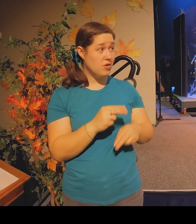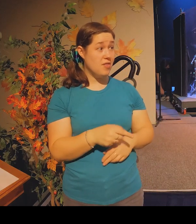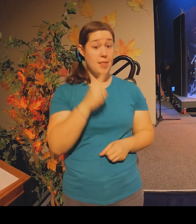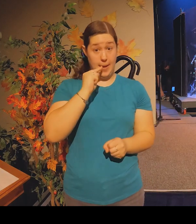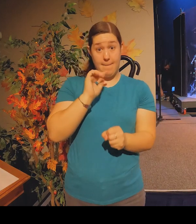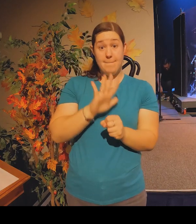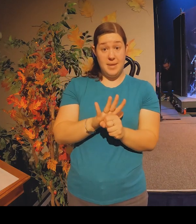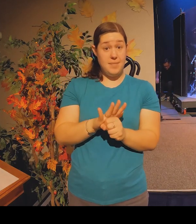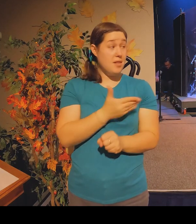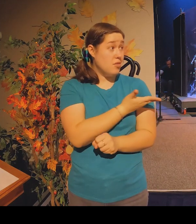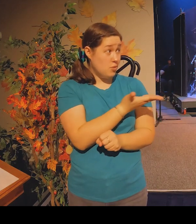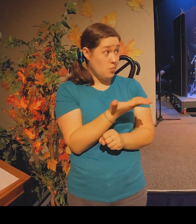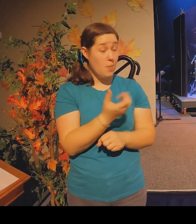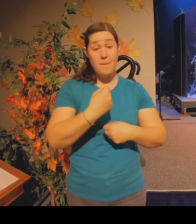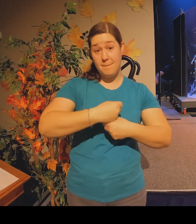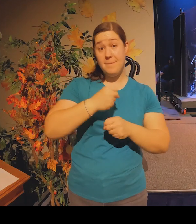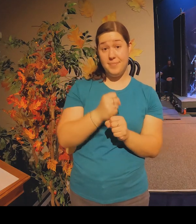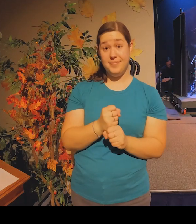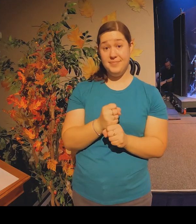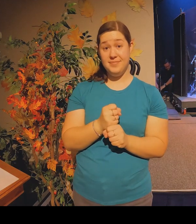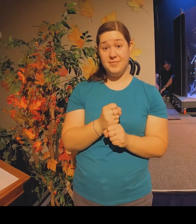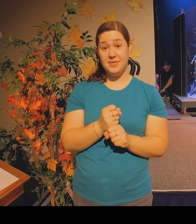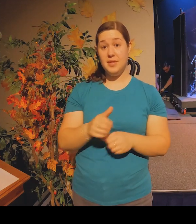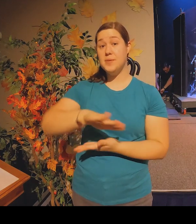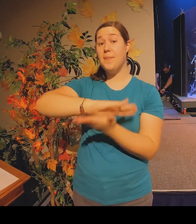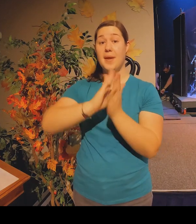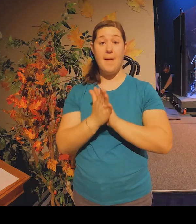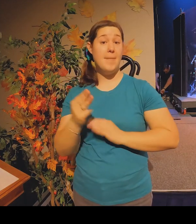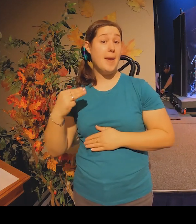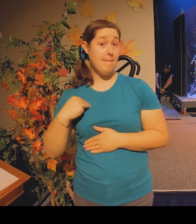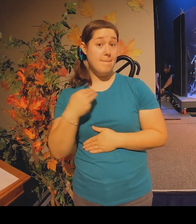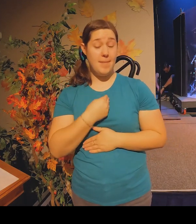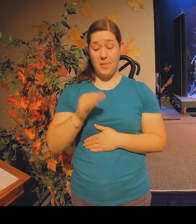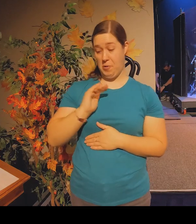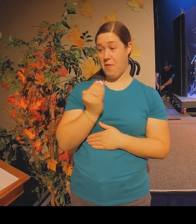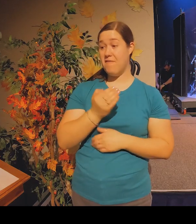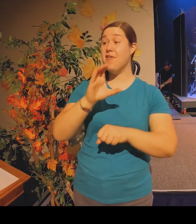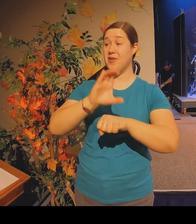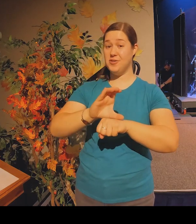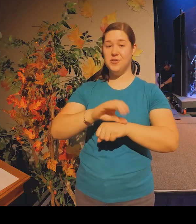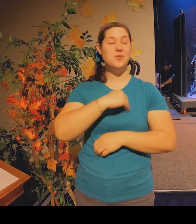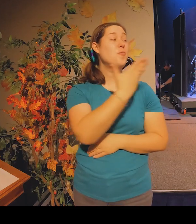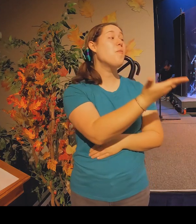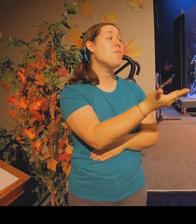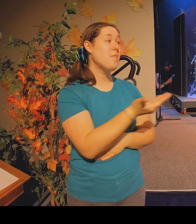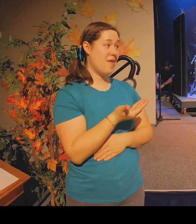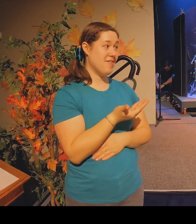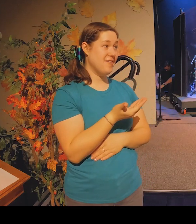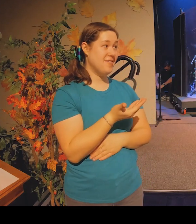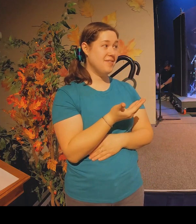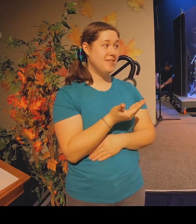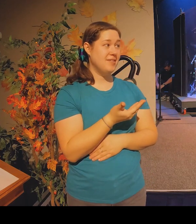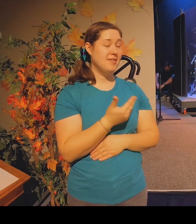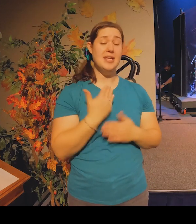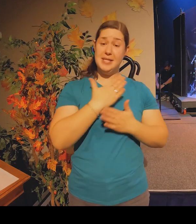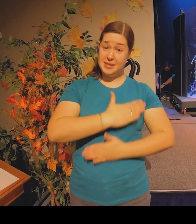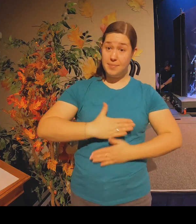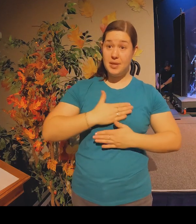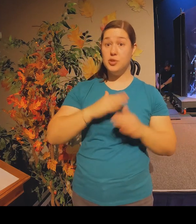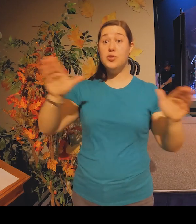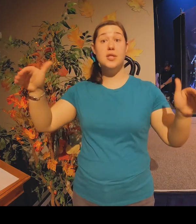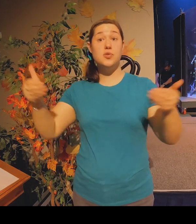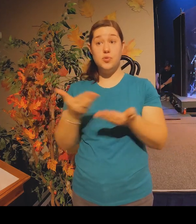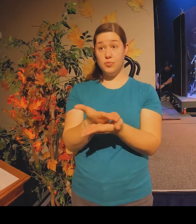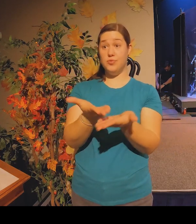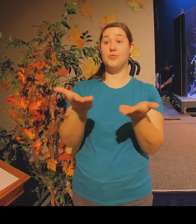you have made as you become a member of our church. Welcome. It is my pleasure to introduce to you.